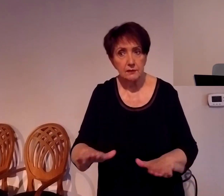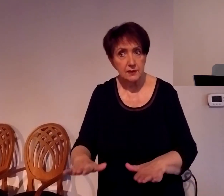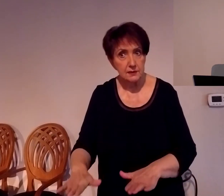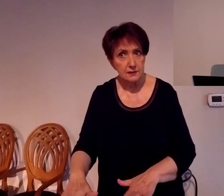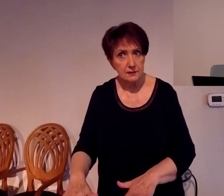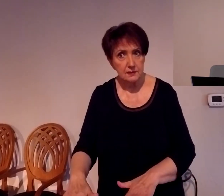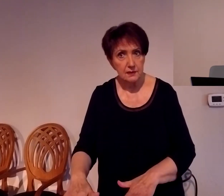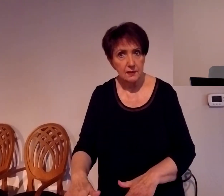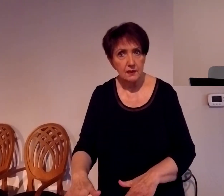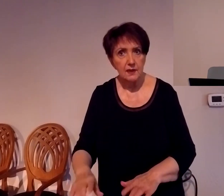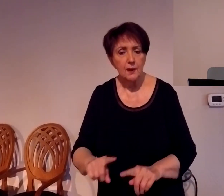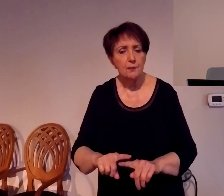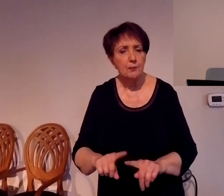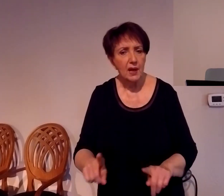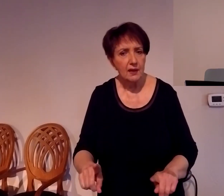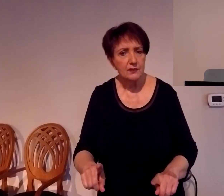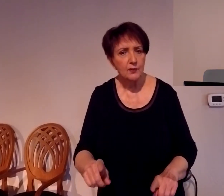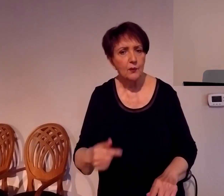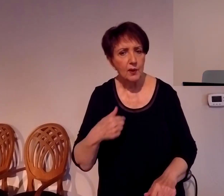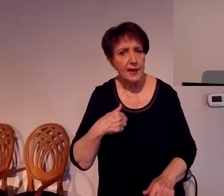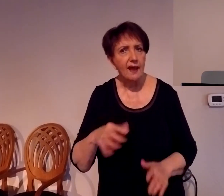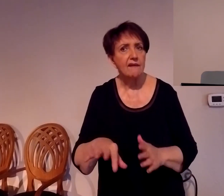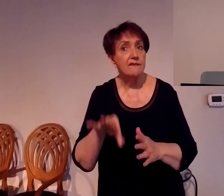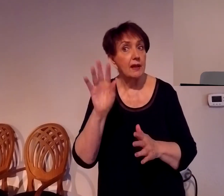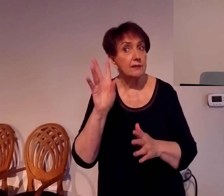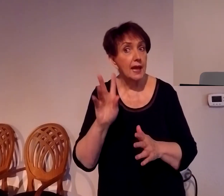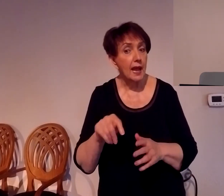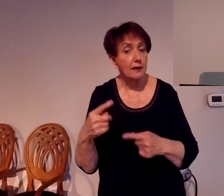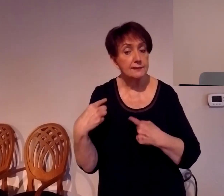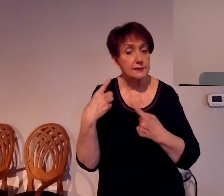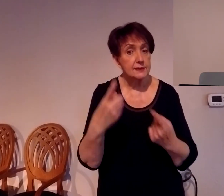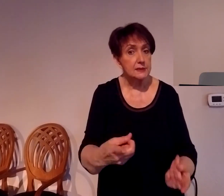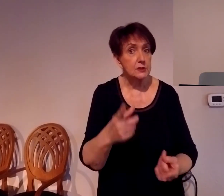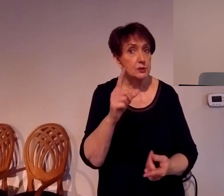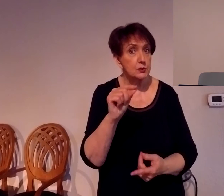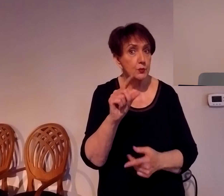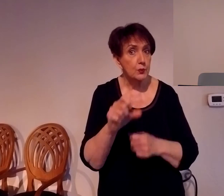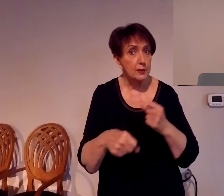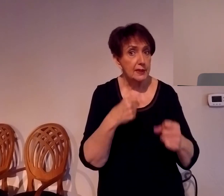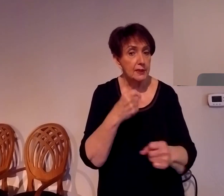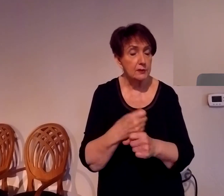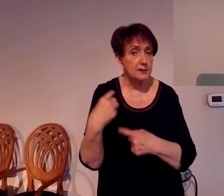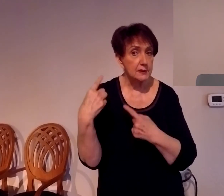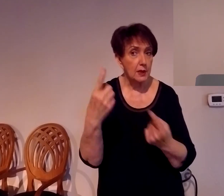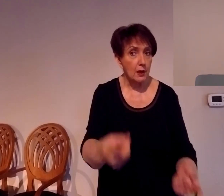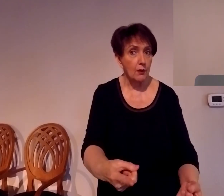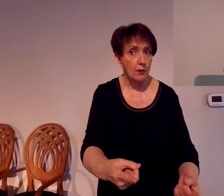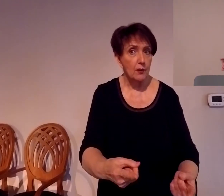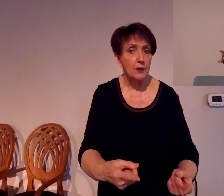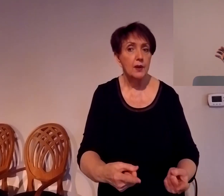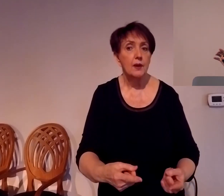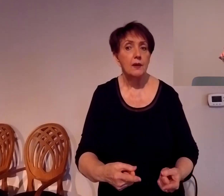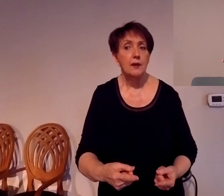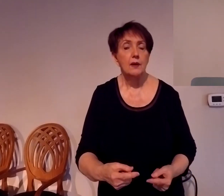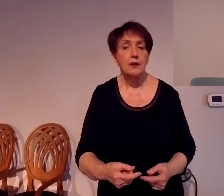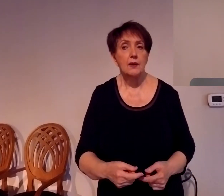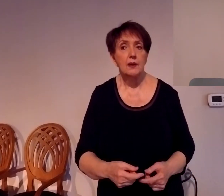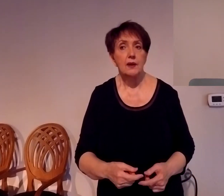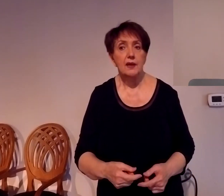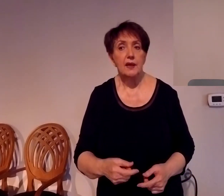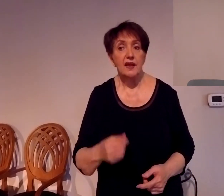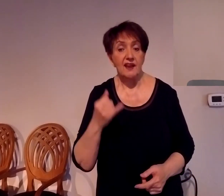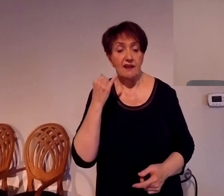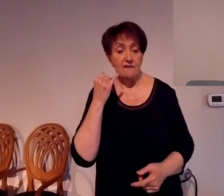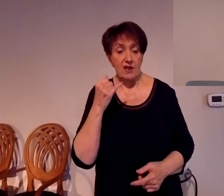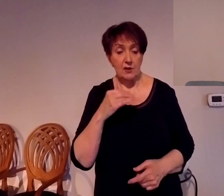in the quiet. But what I've discovered since those 20 years, and especially in this last decade, if I don't